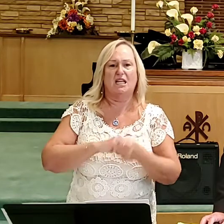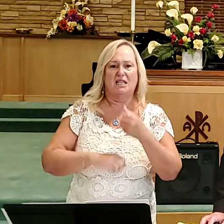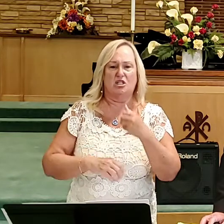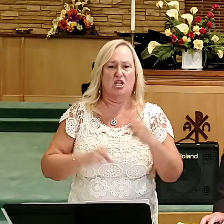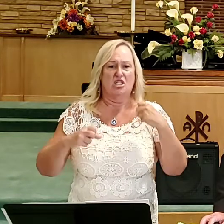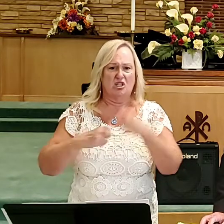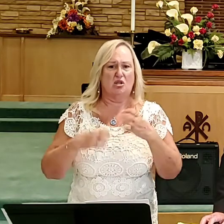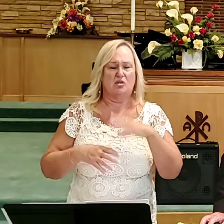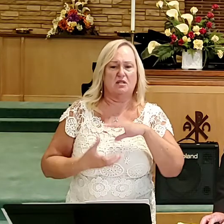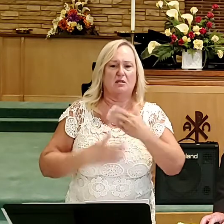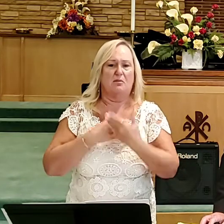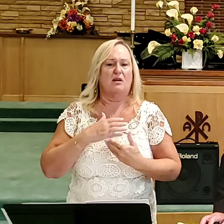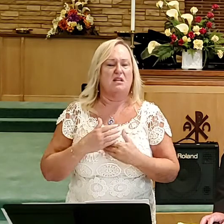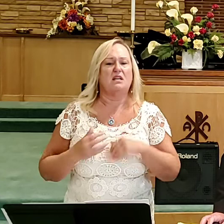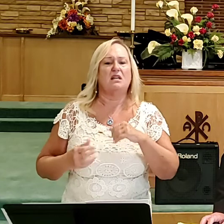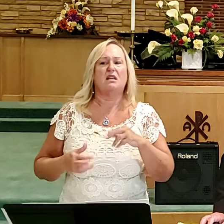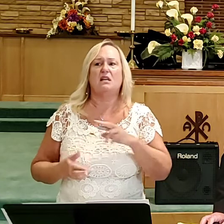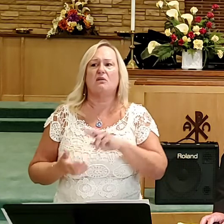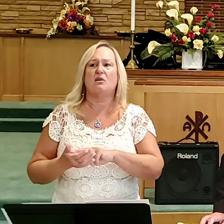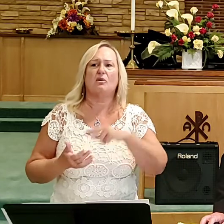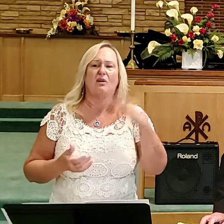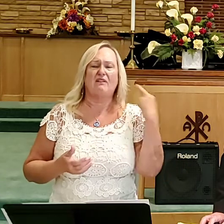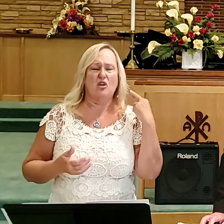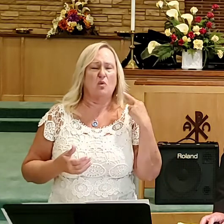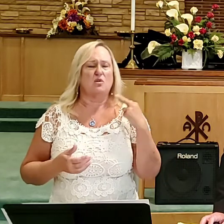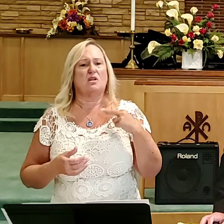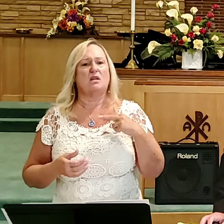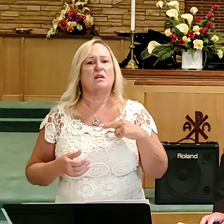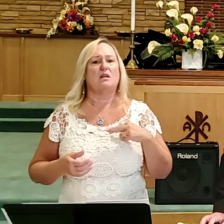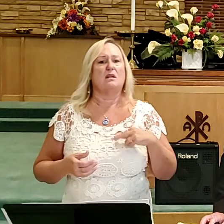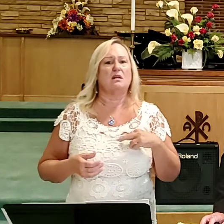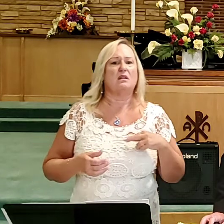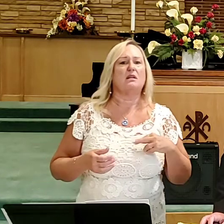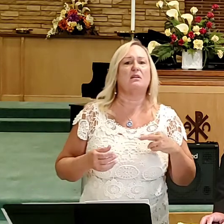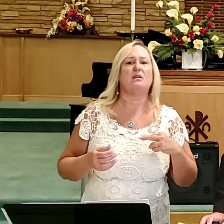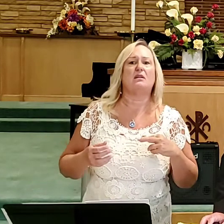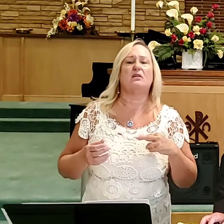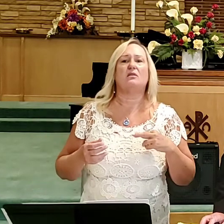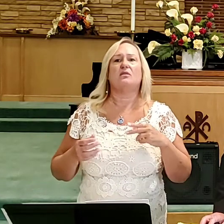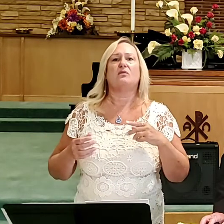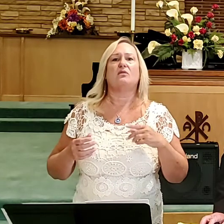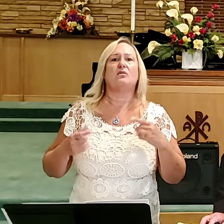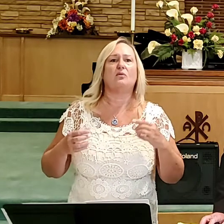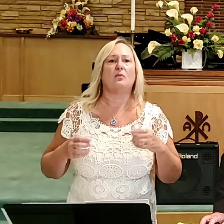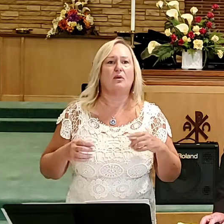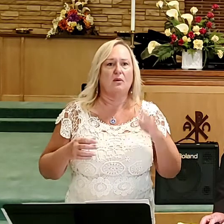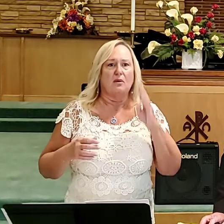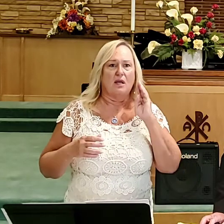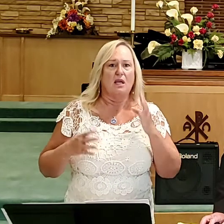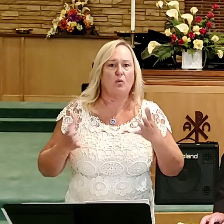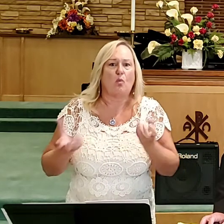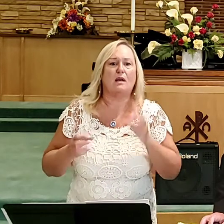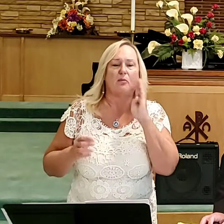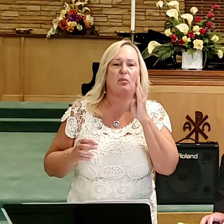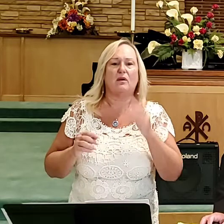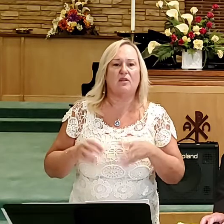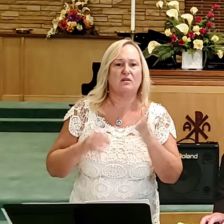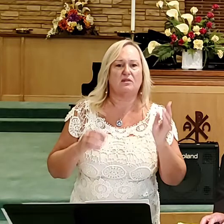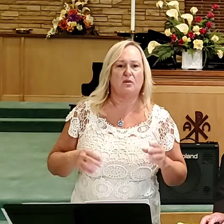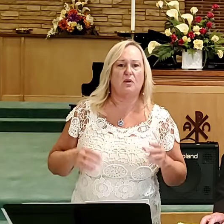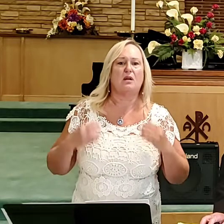He refused to trivialize life and sided with those who were defenseless from the daily onslaught